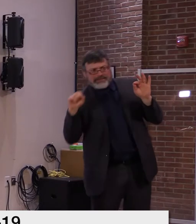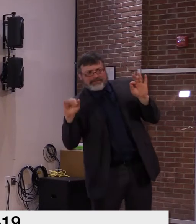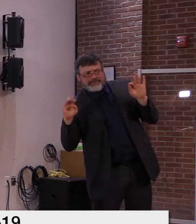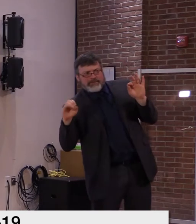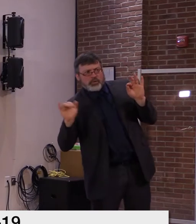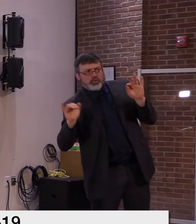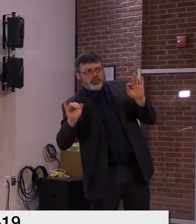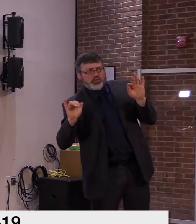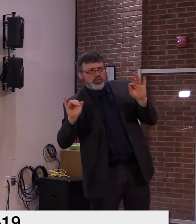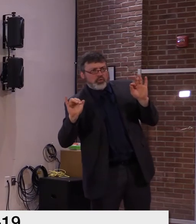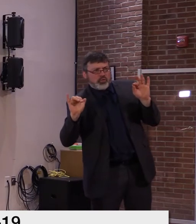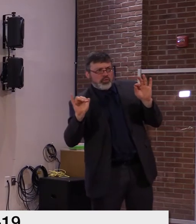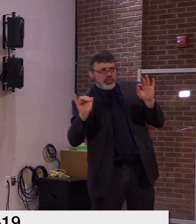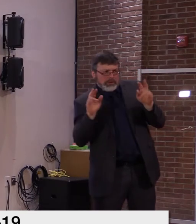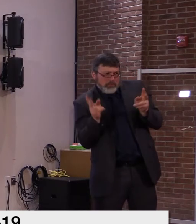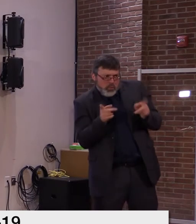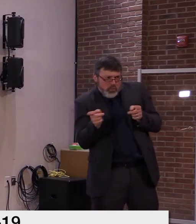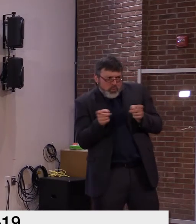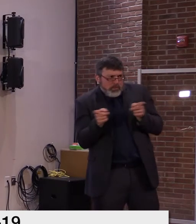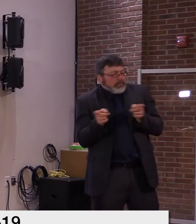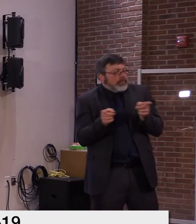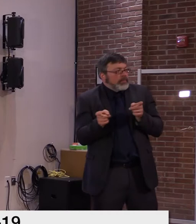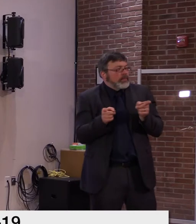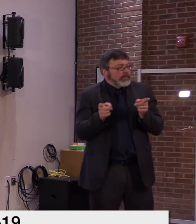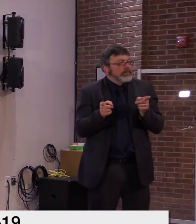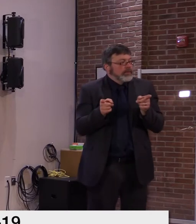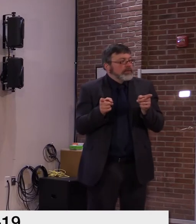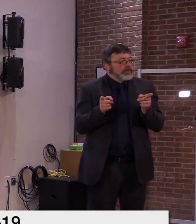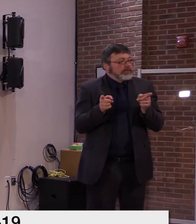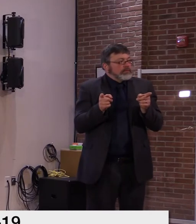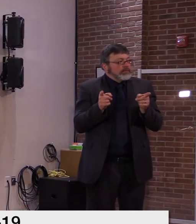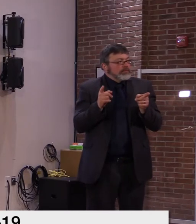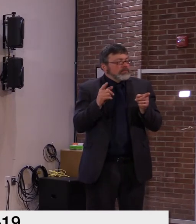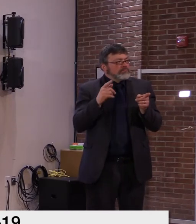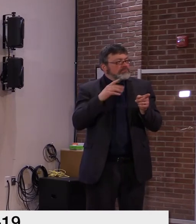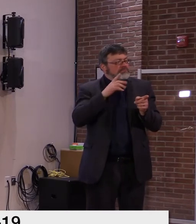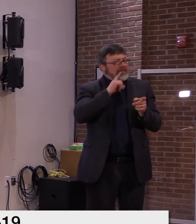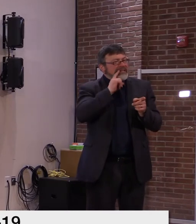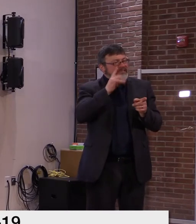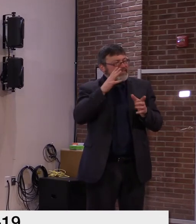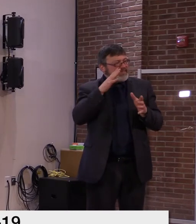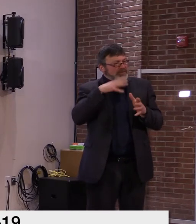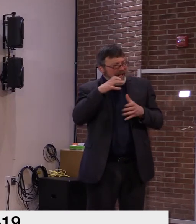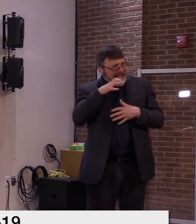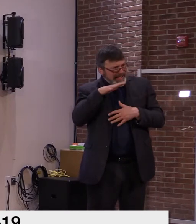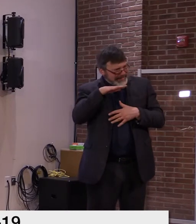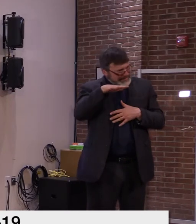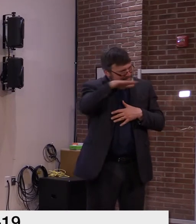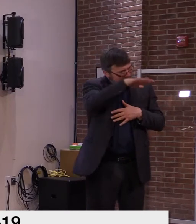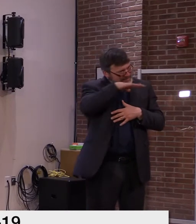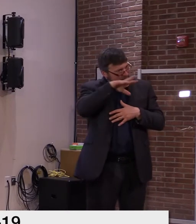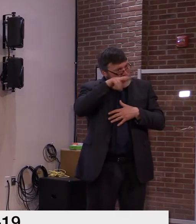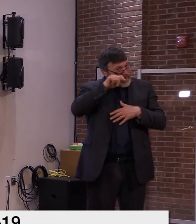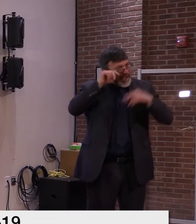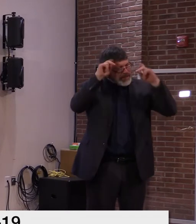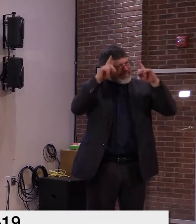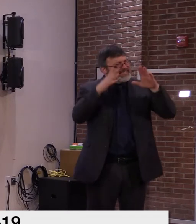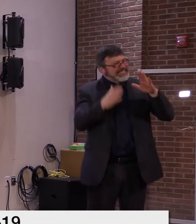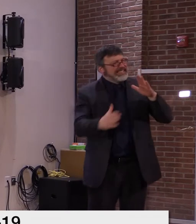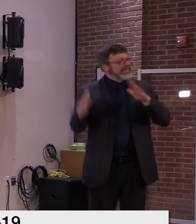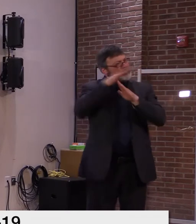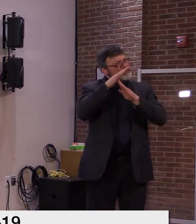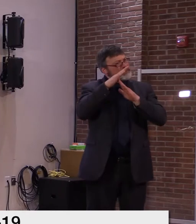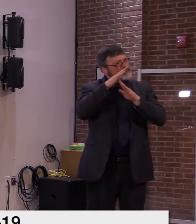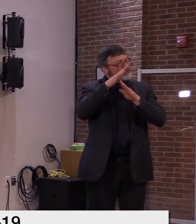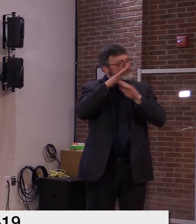greatly from difficult experiences of other countries such as Italy, at a time when no one understood the impact of the virus on society.